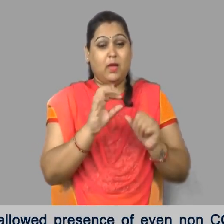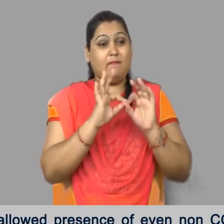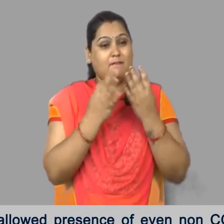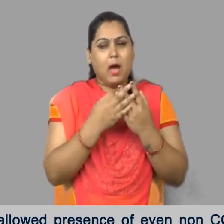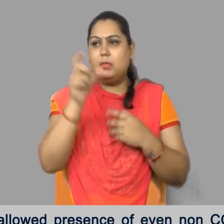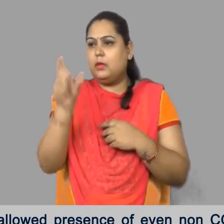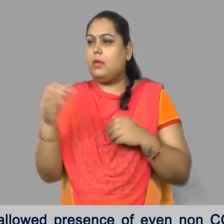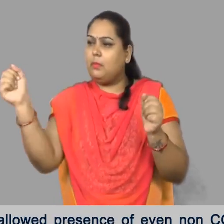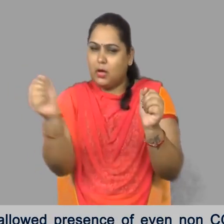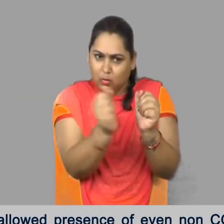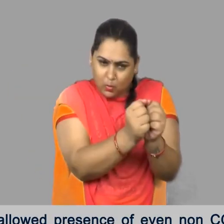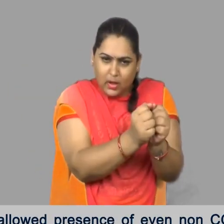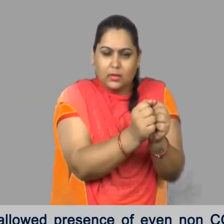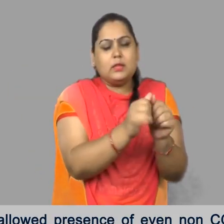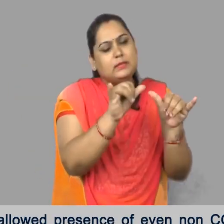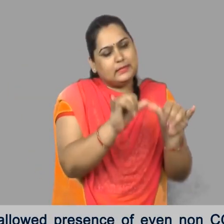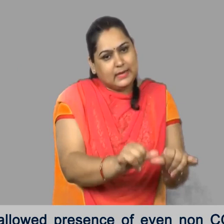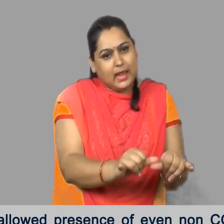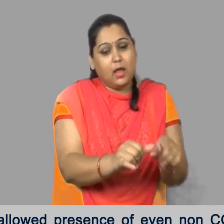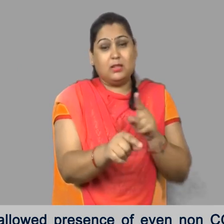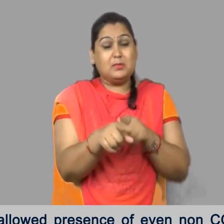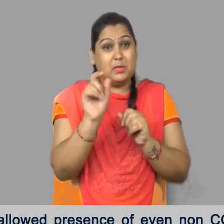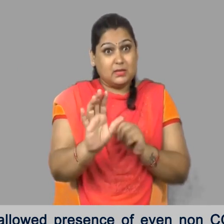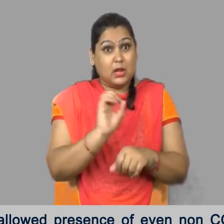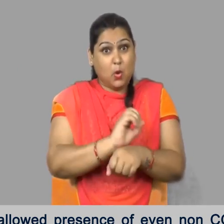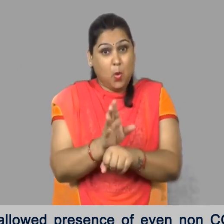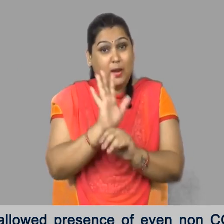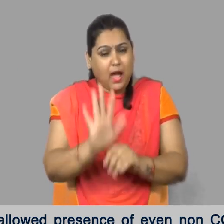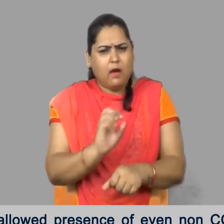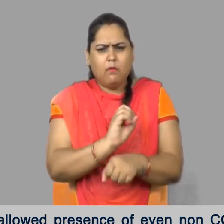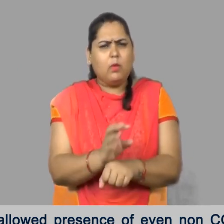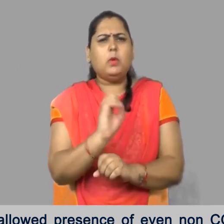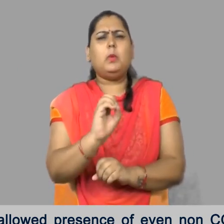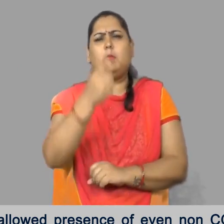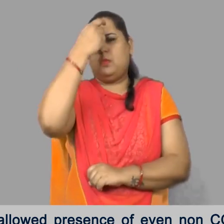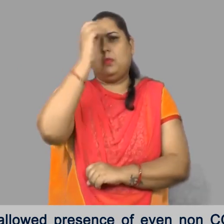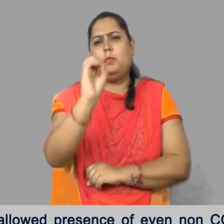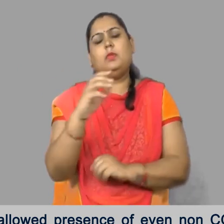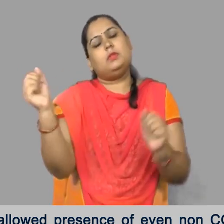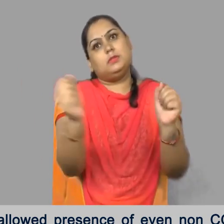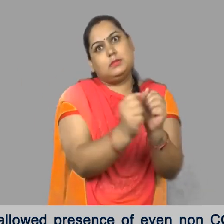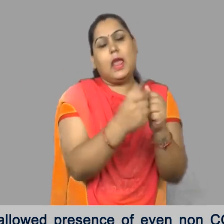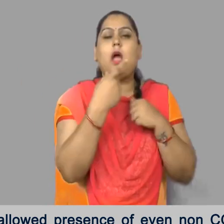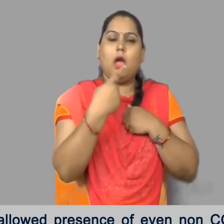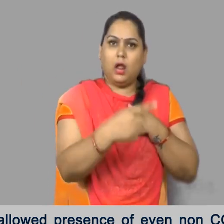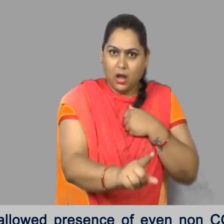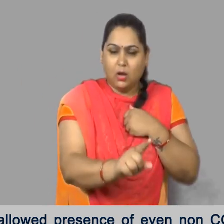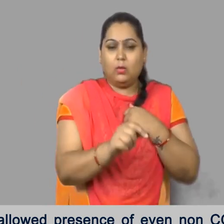has allowed presence of even non-COVID-19 patients with PWDs in COVID-19